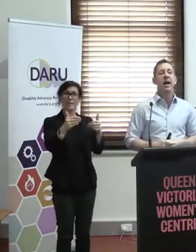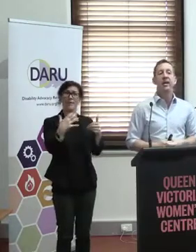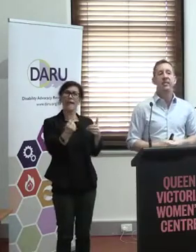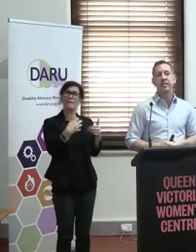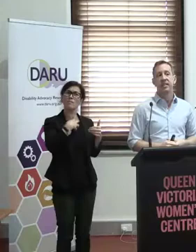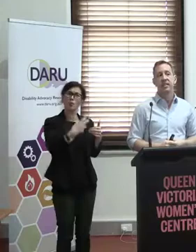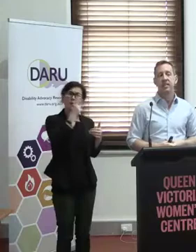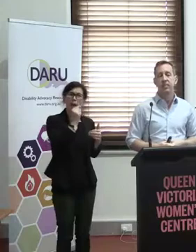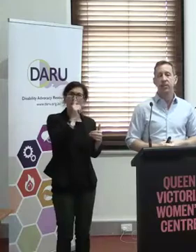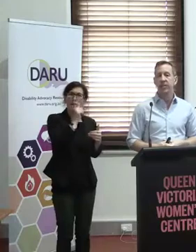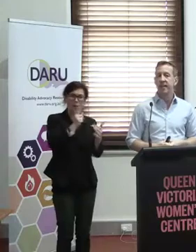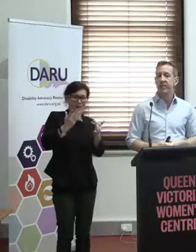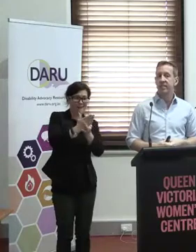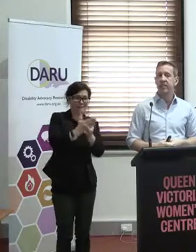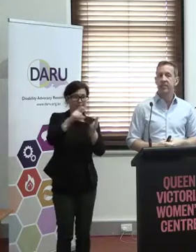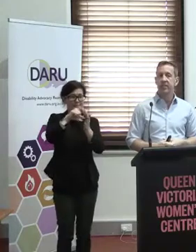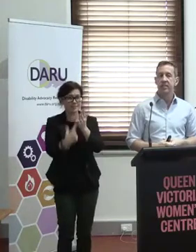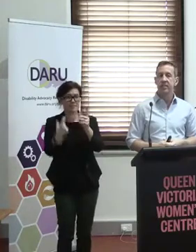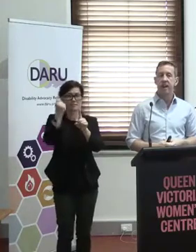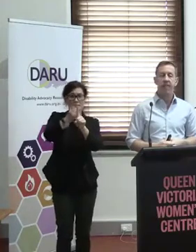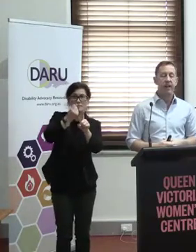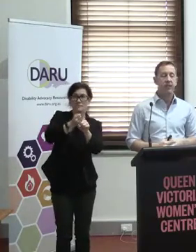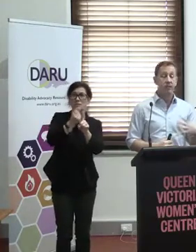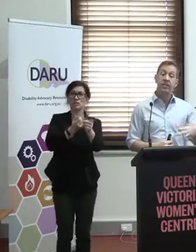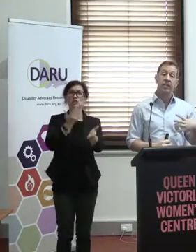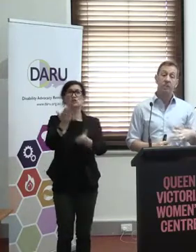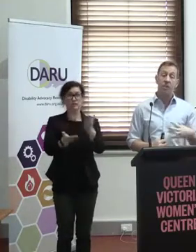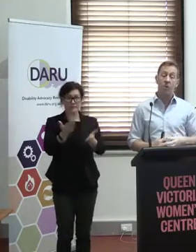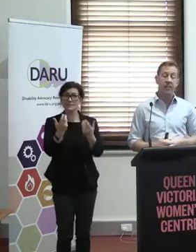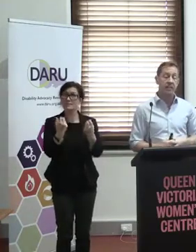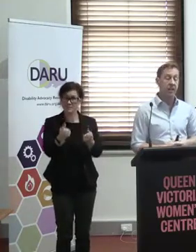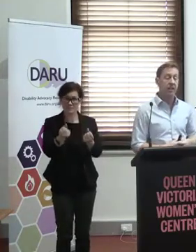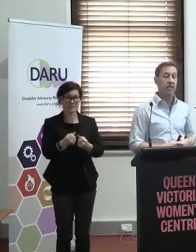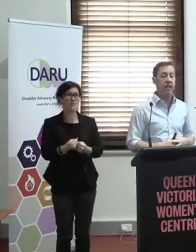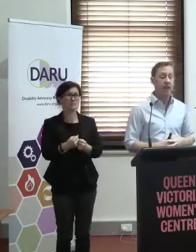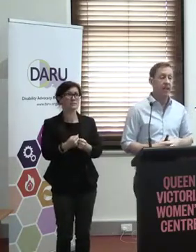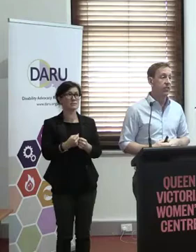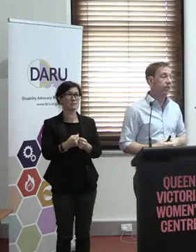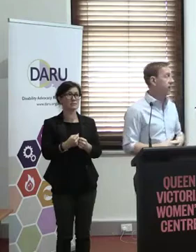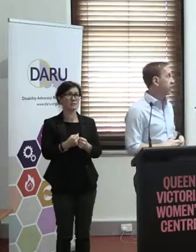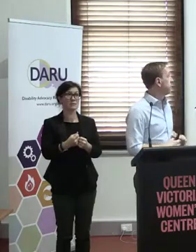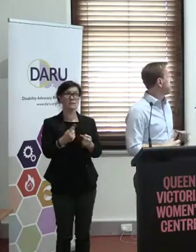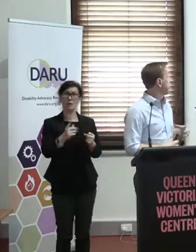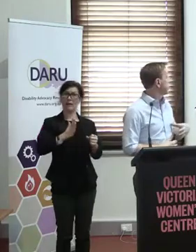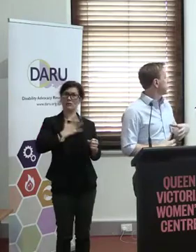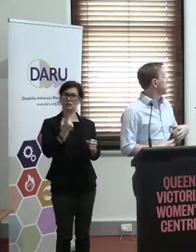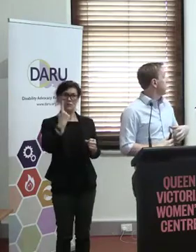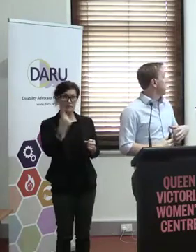people accessing disability advocacy services, and that trend has been quite stark in the data we have so far.